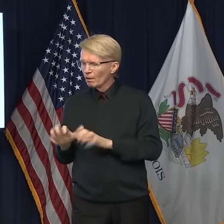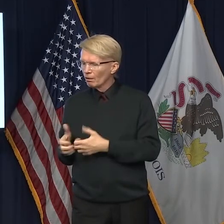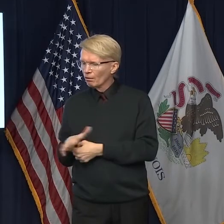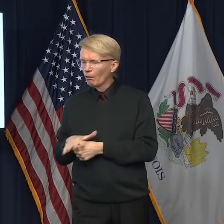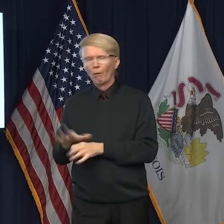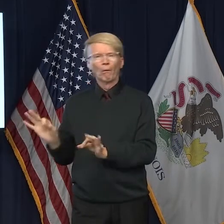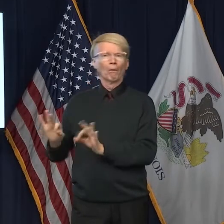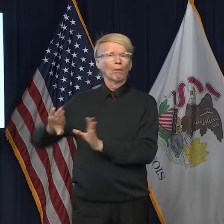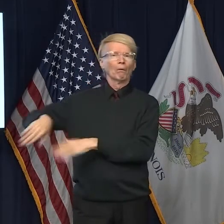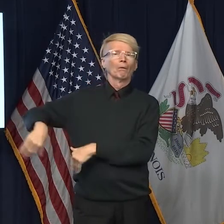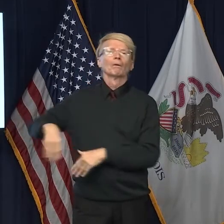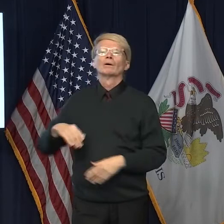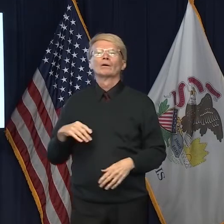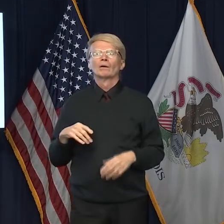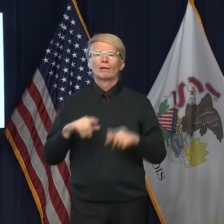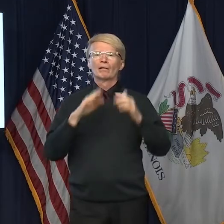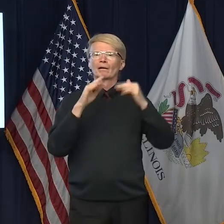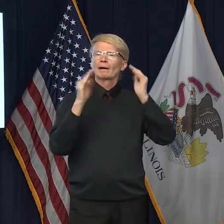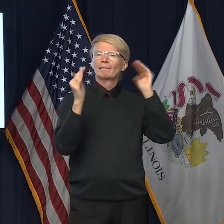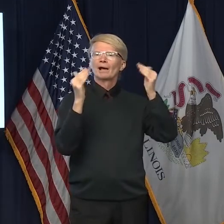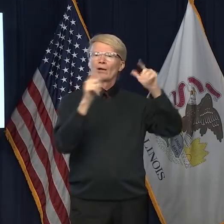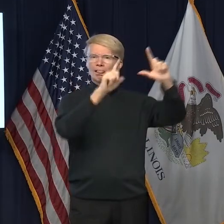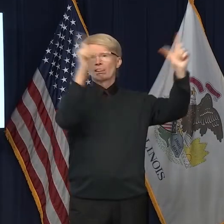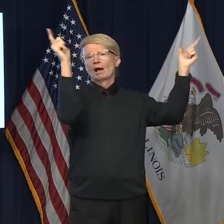look insignificant compared to larger